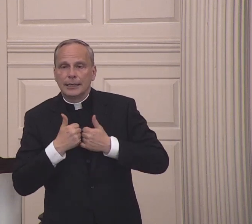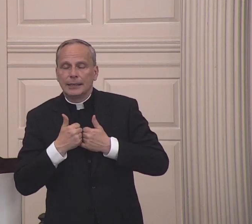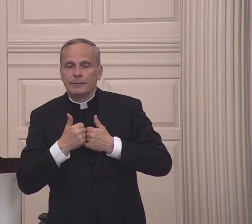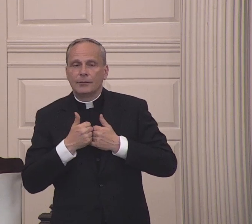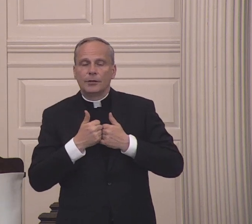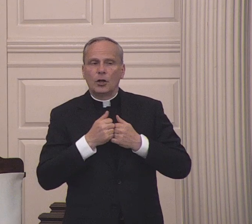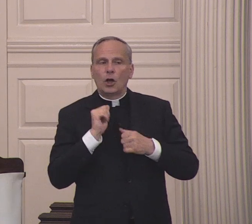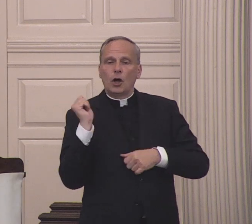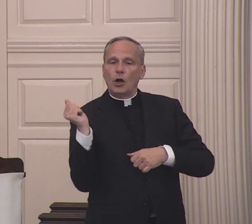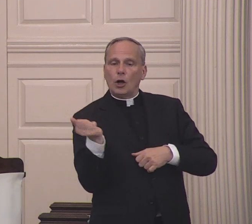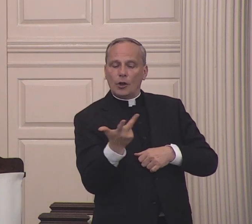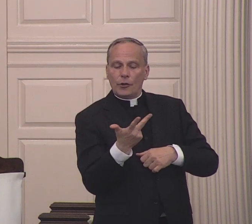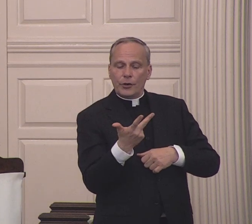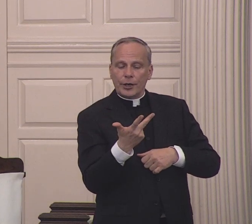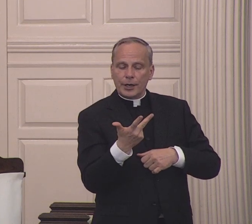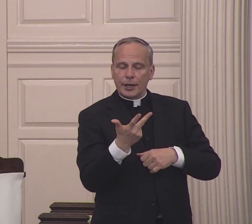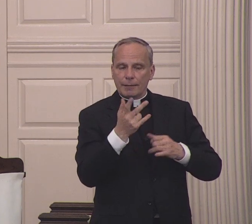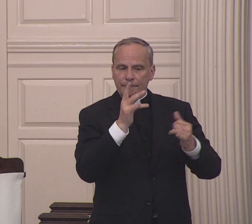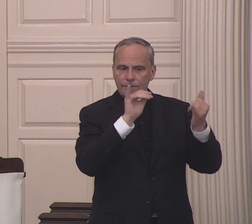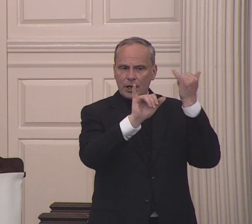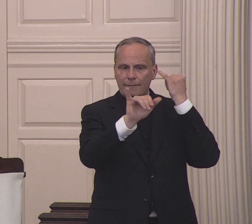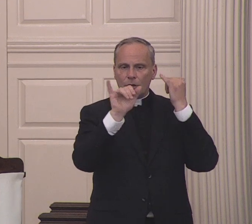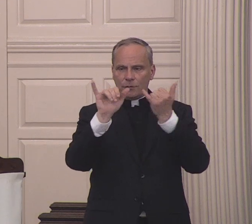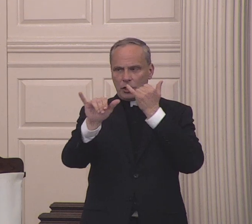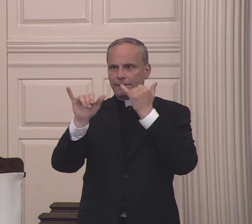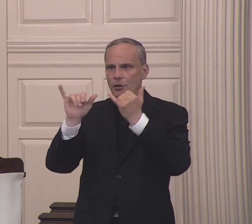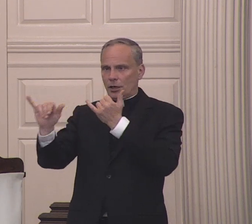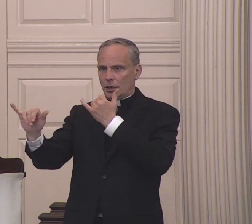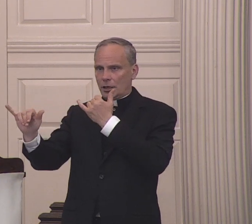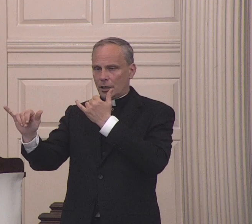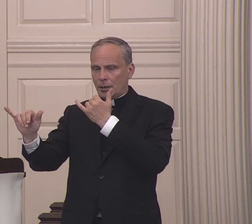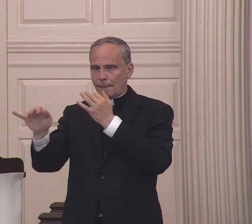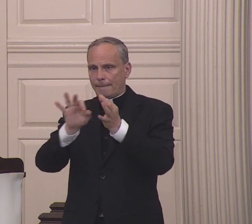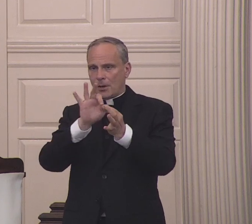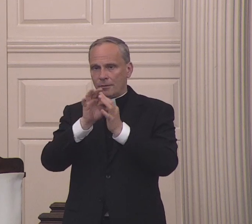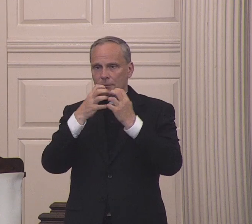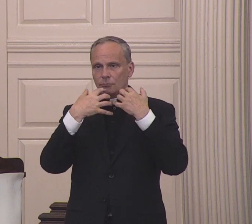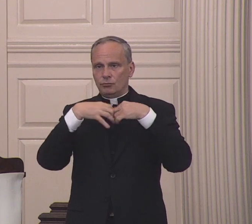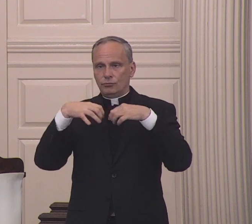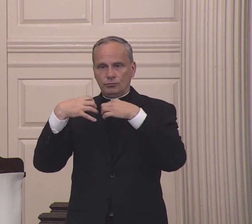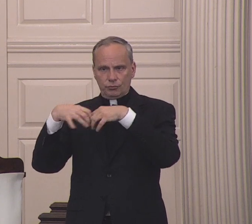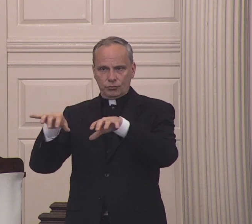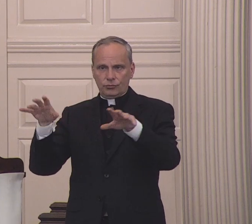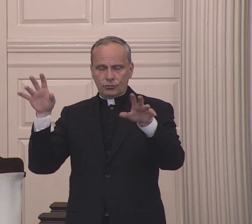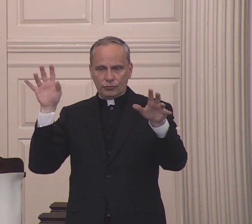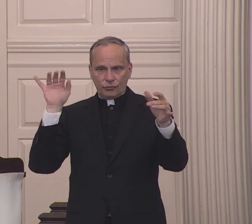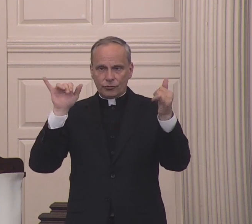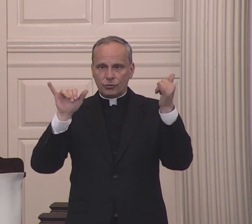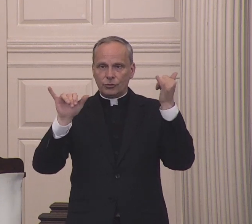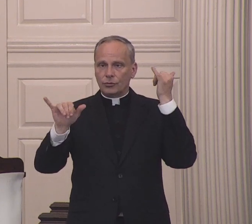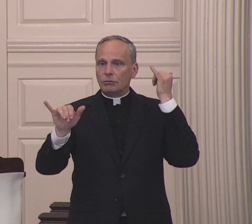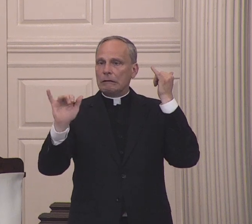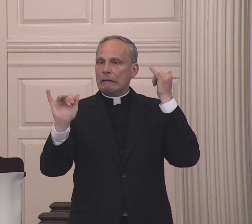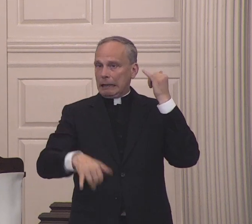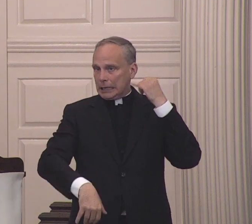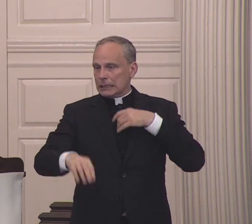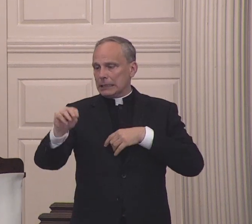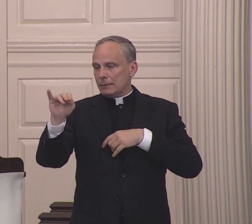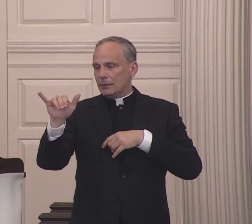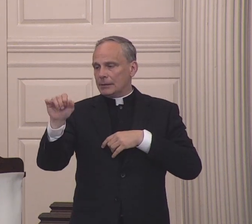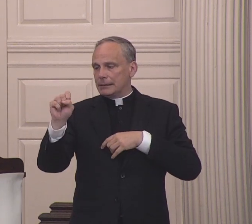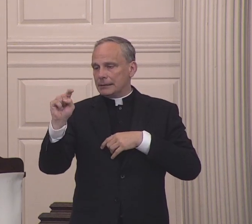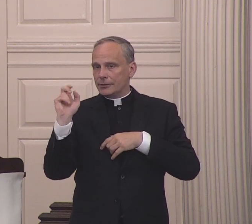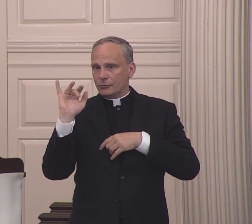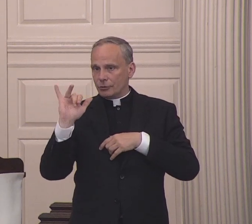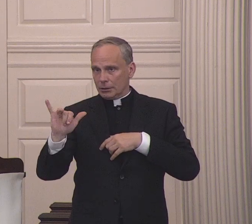lived all through together in perfect harmony. This is a mystery that needs